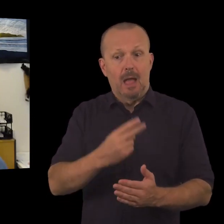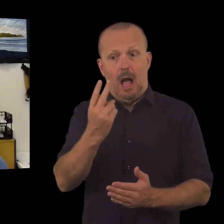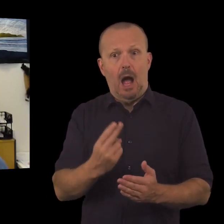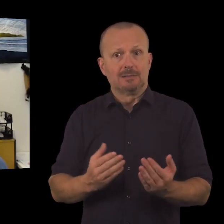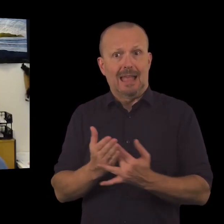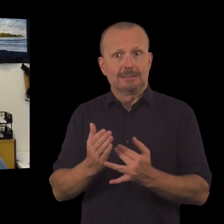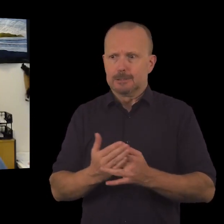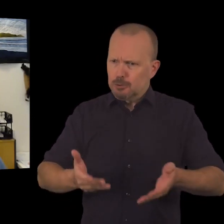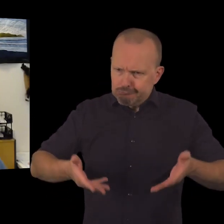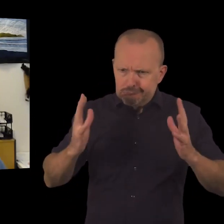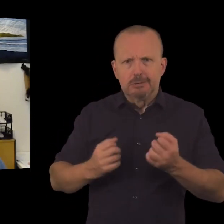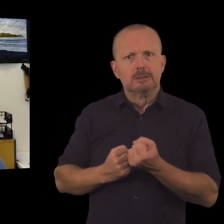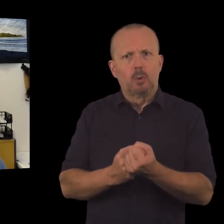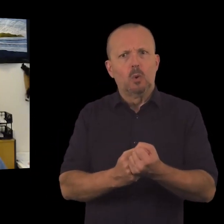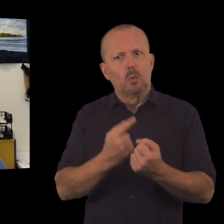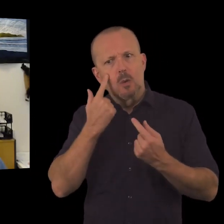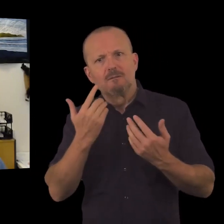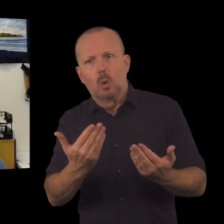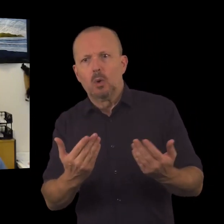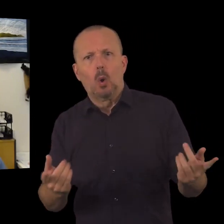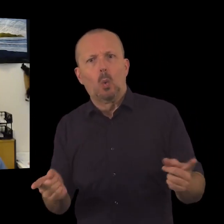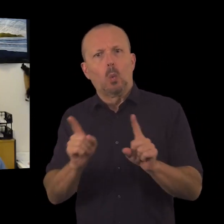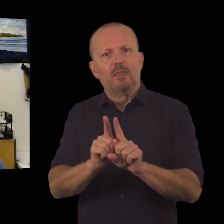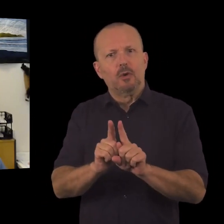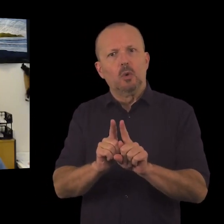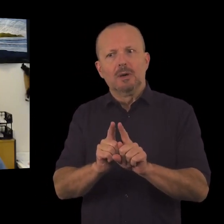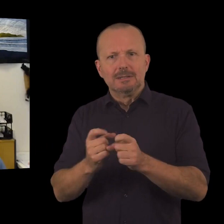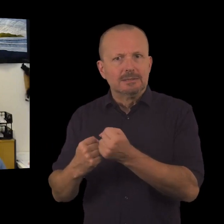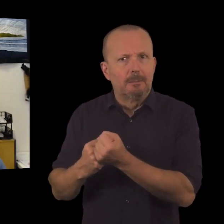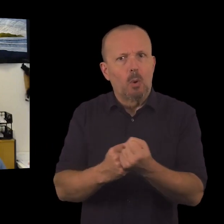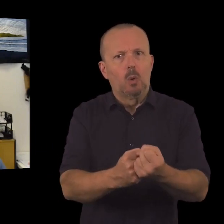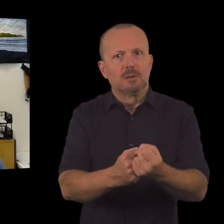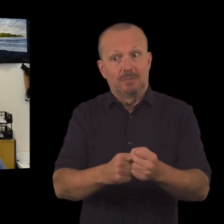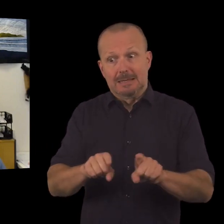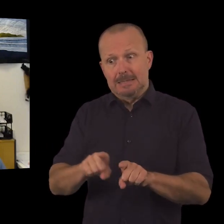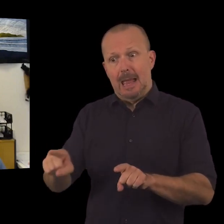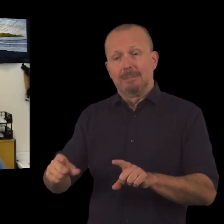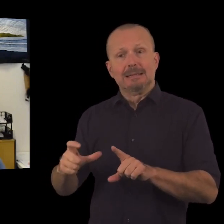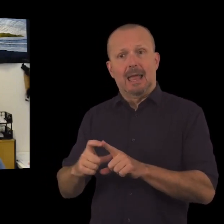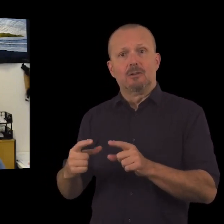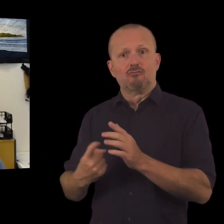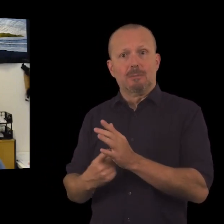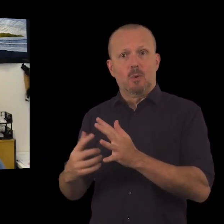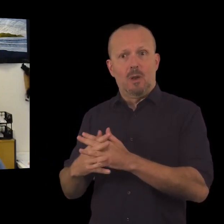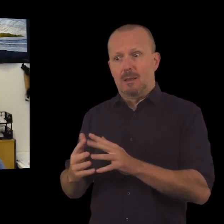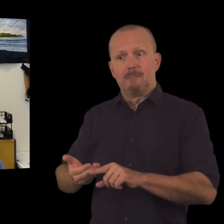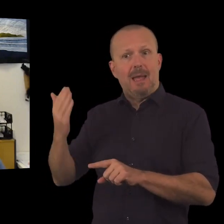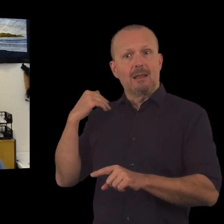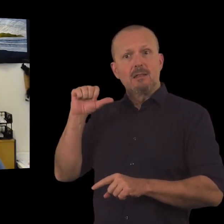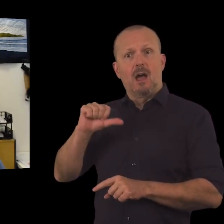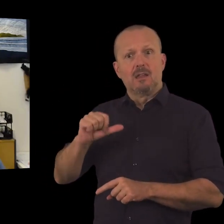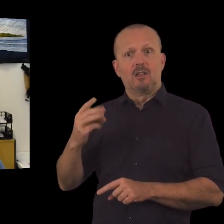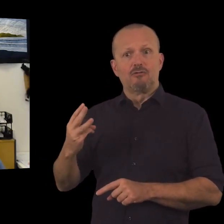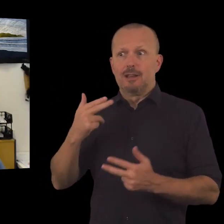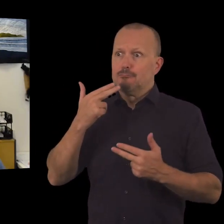is all in and looking forward to staying alongside you to do what Dame Hinewehi Mohi did back in